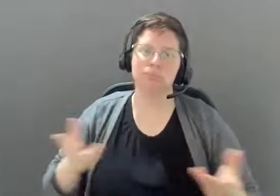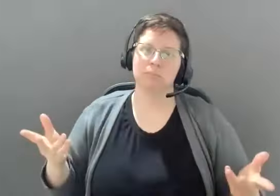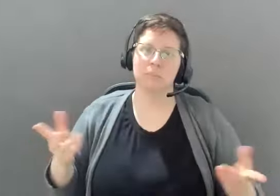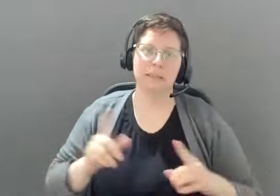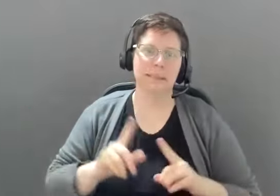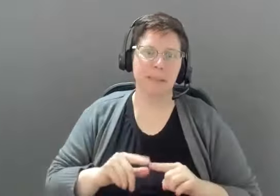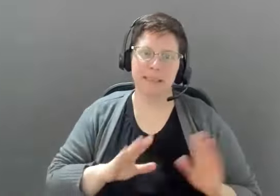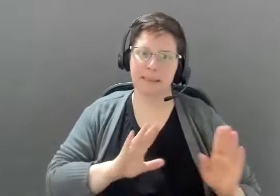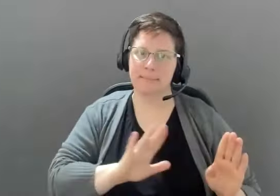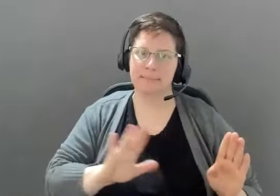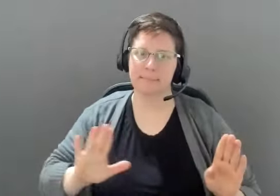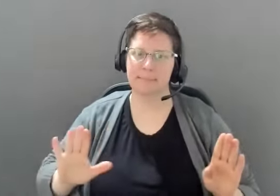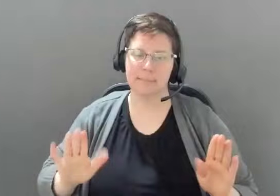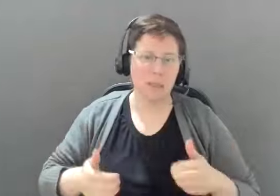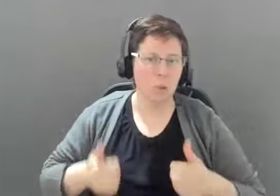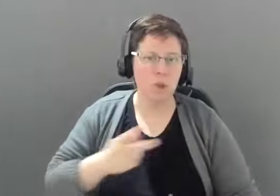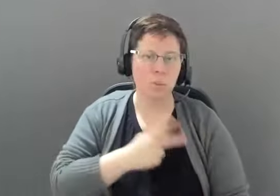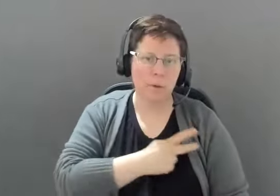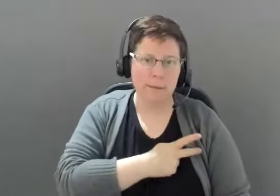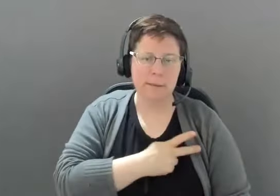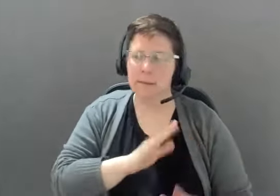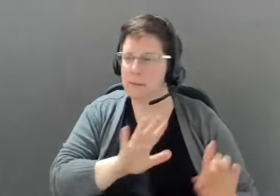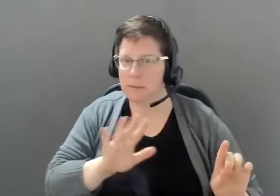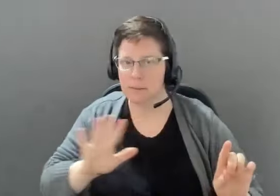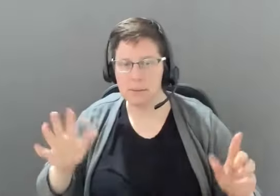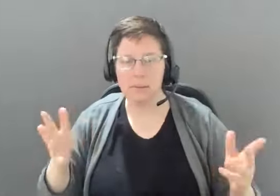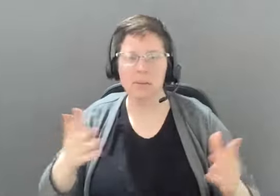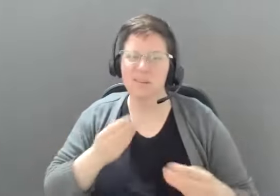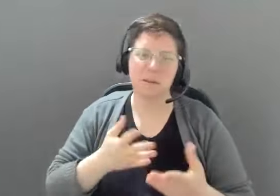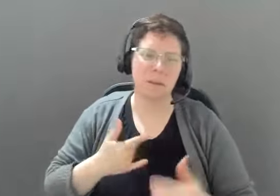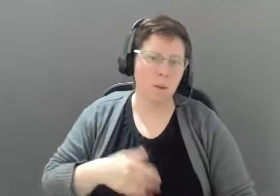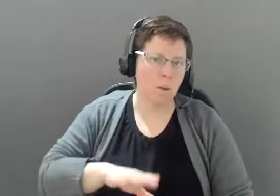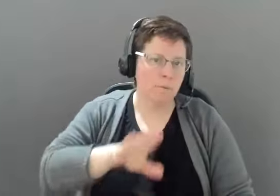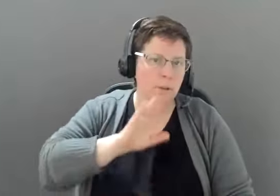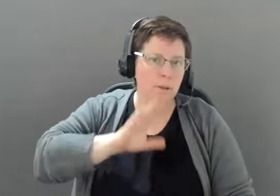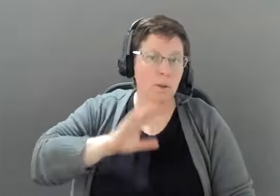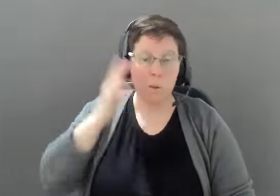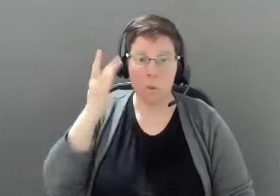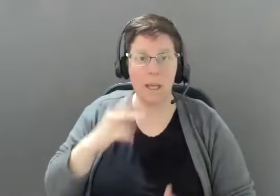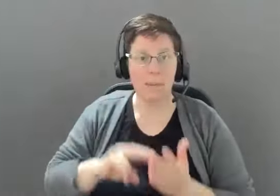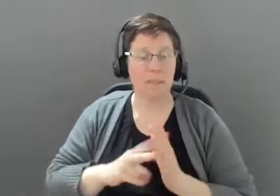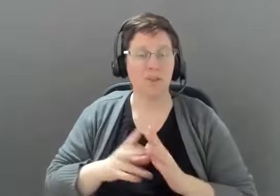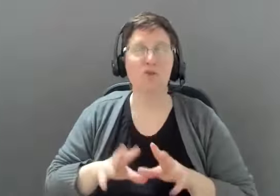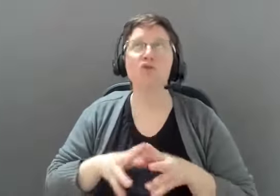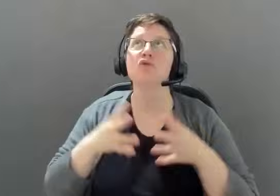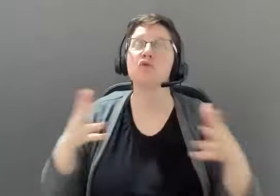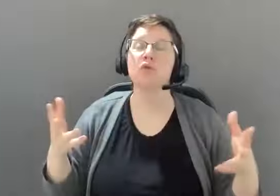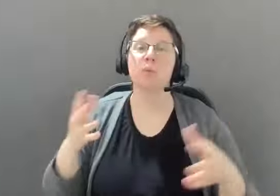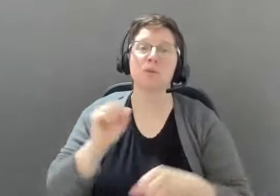which province or territory that you're in, which is really frustrating because it means that there's so much work ahead that still has to get